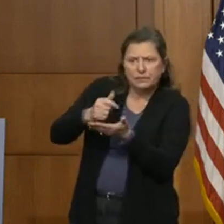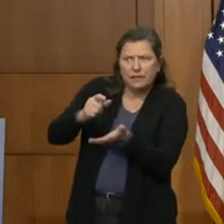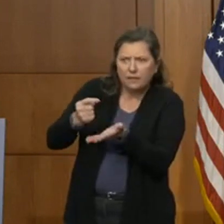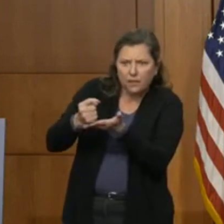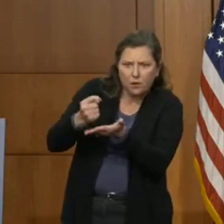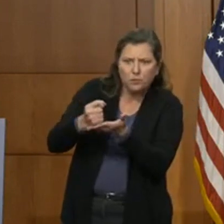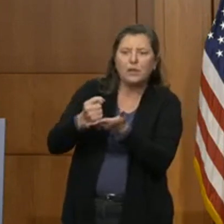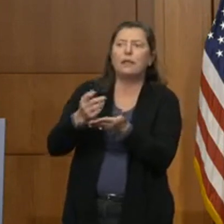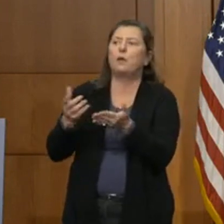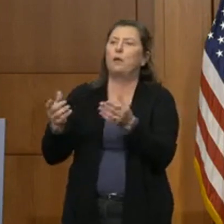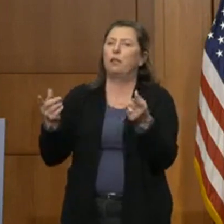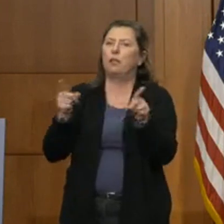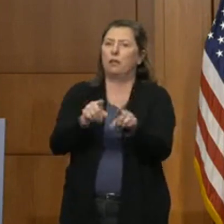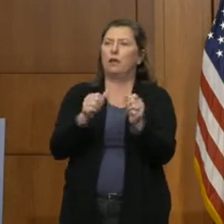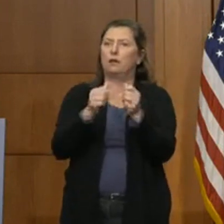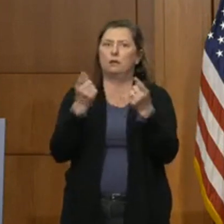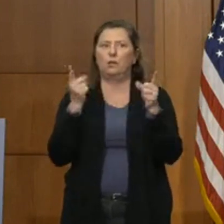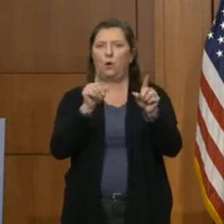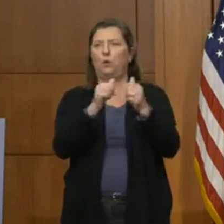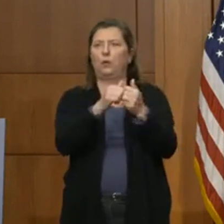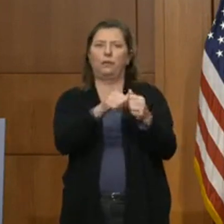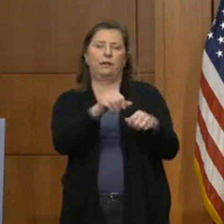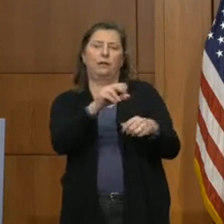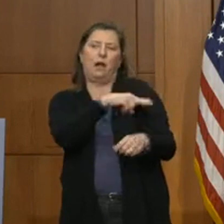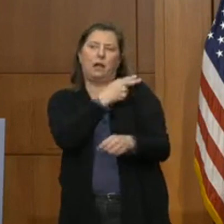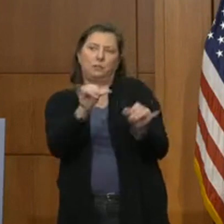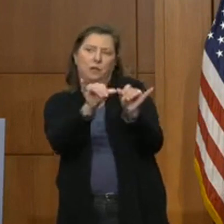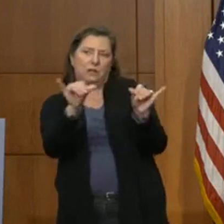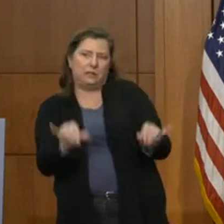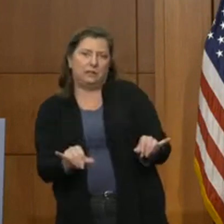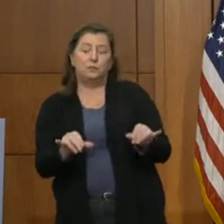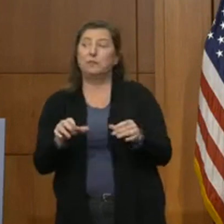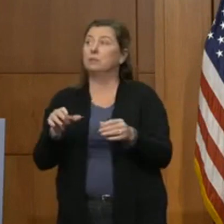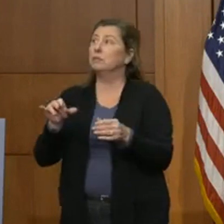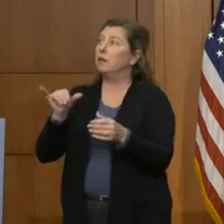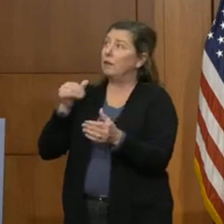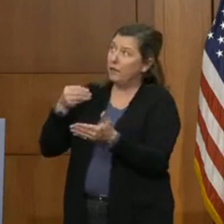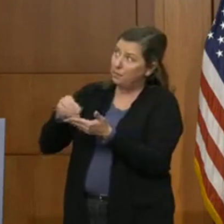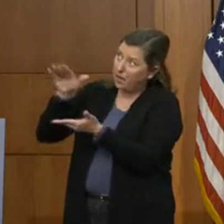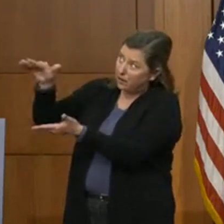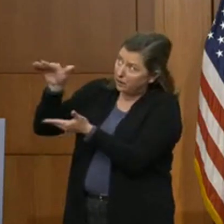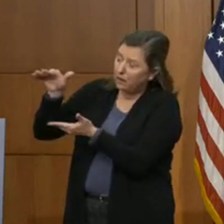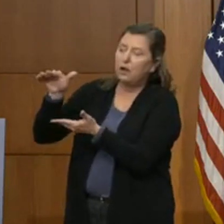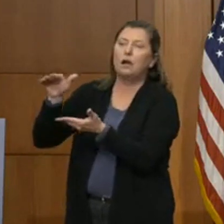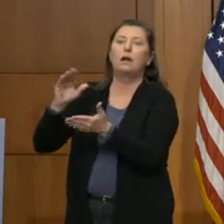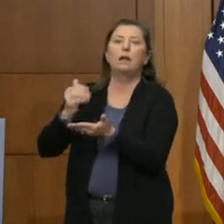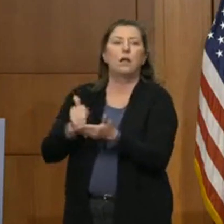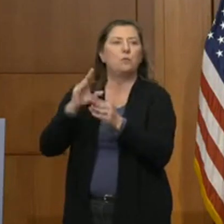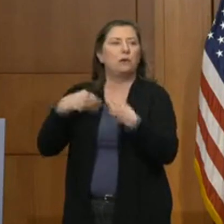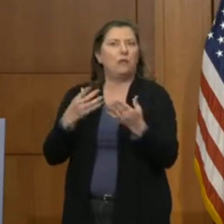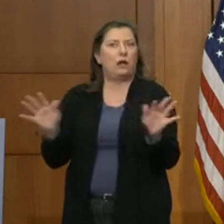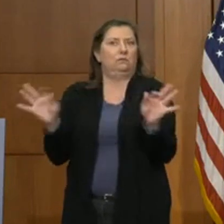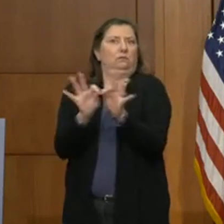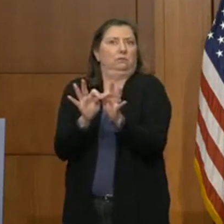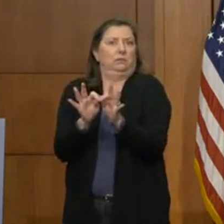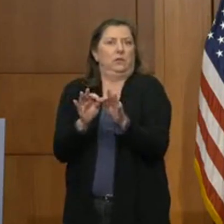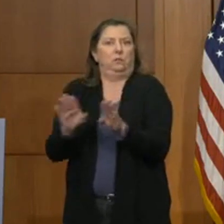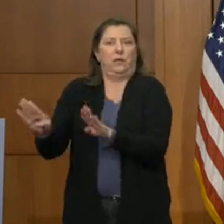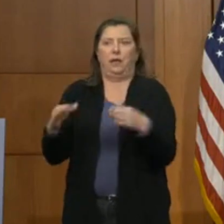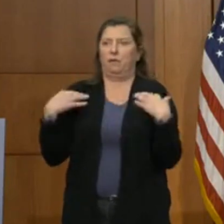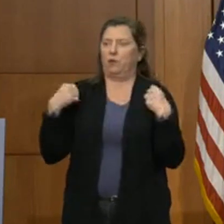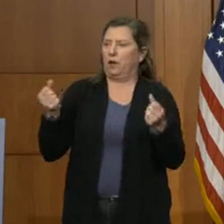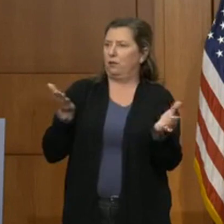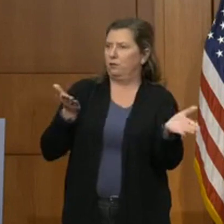hospital systems. This grant will help us ensure we can provide these critical behavioral health services.